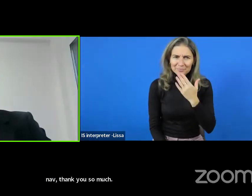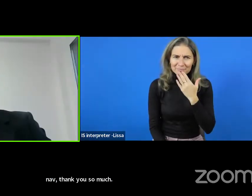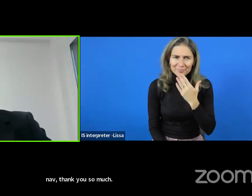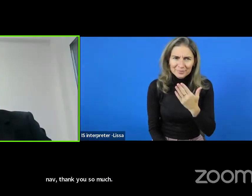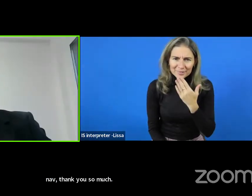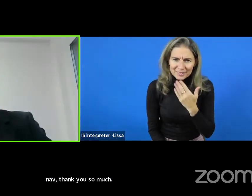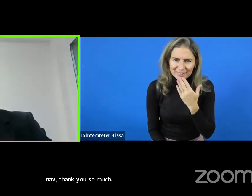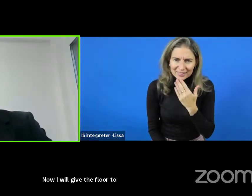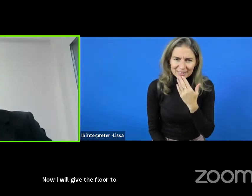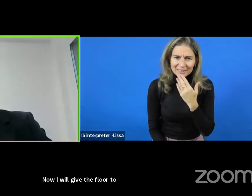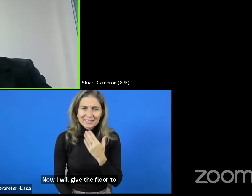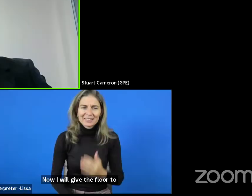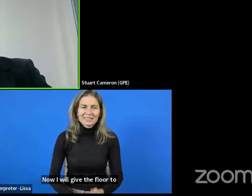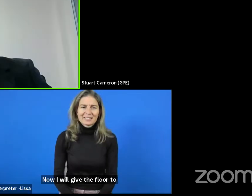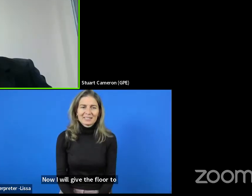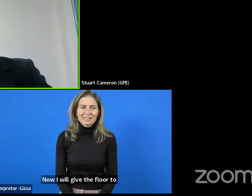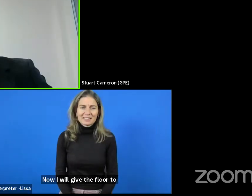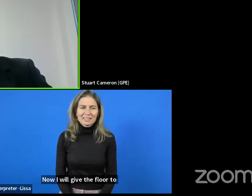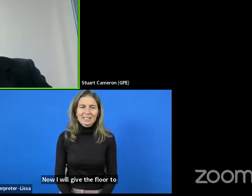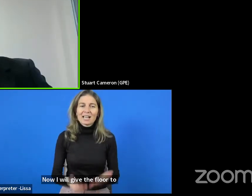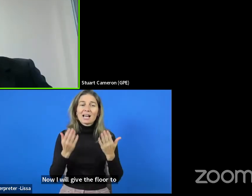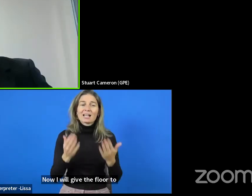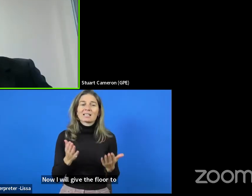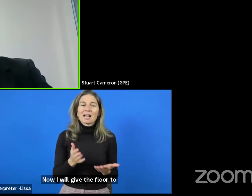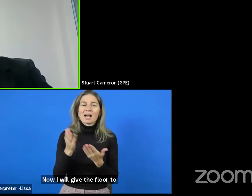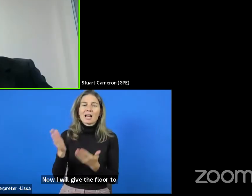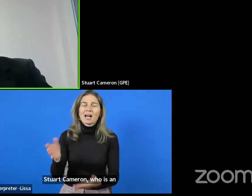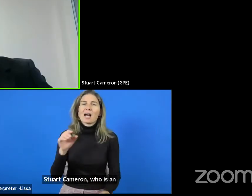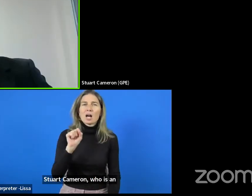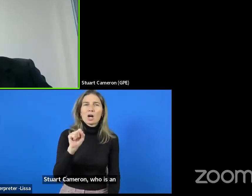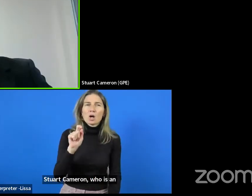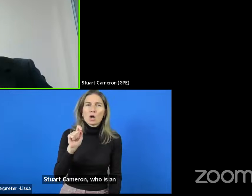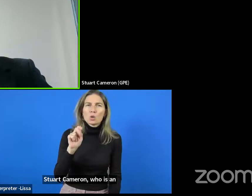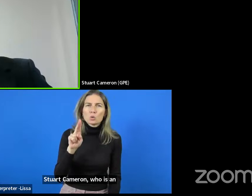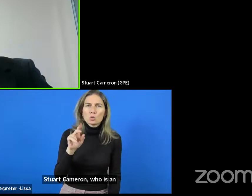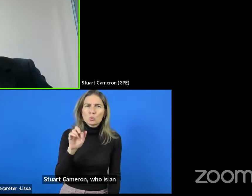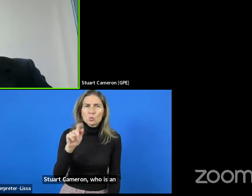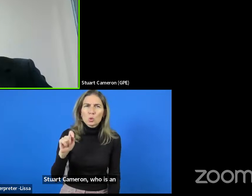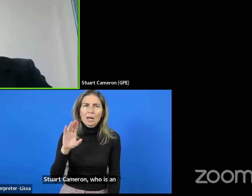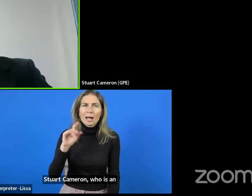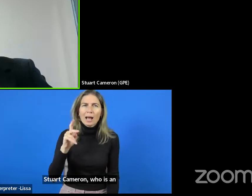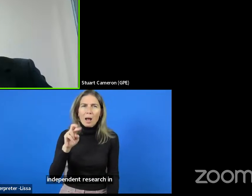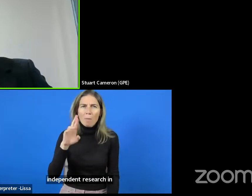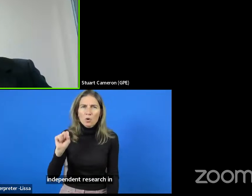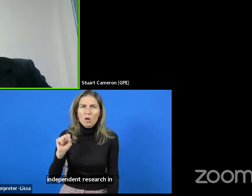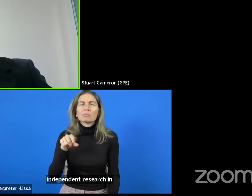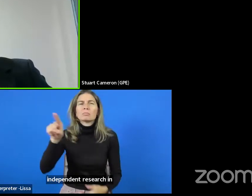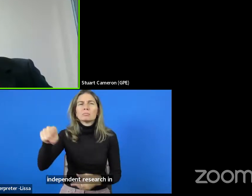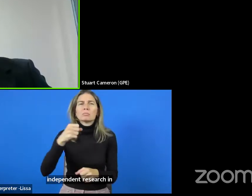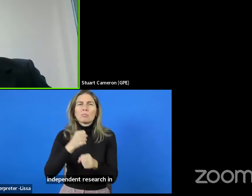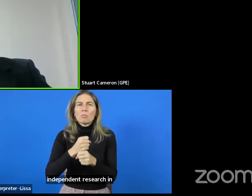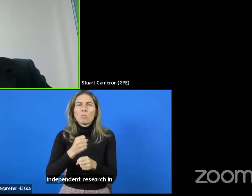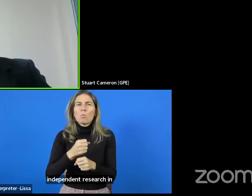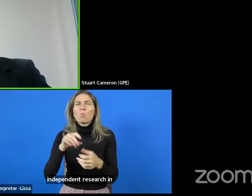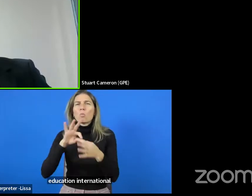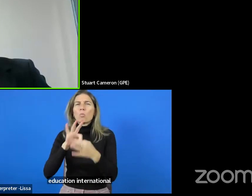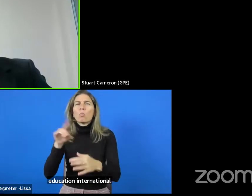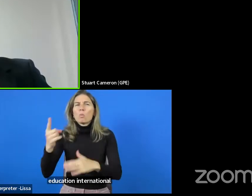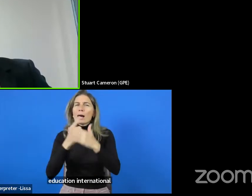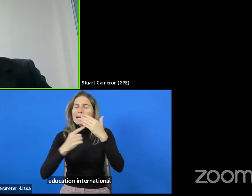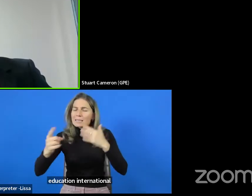an independent researcher and advisor on education and international development, who currently works for Global Partnership for Education.